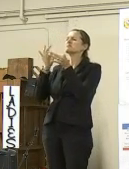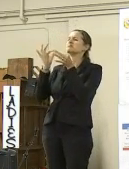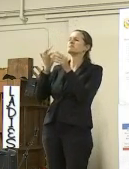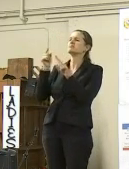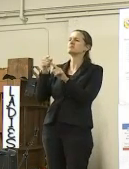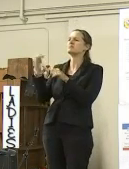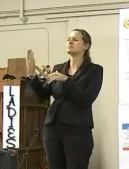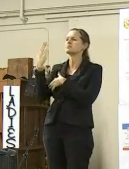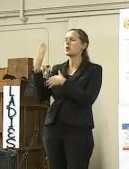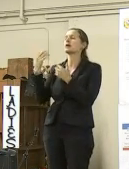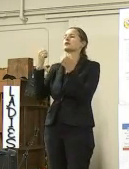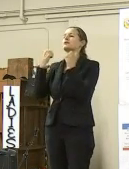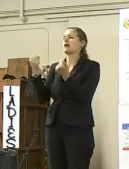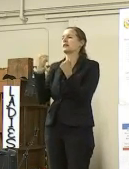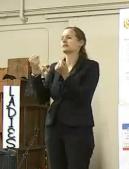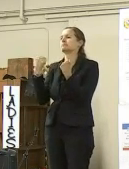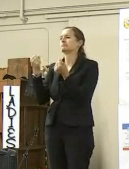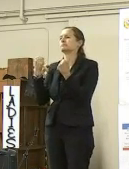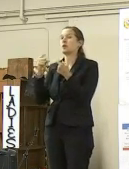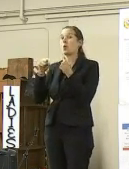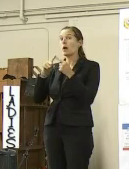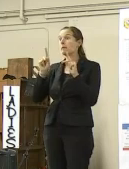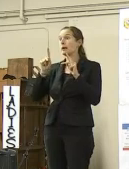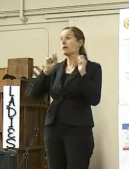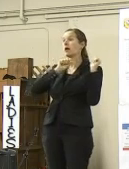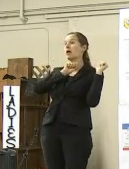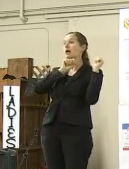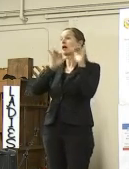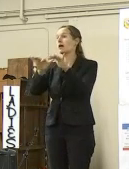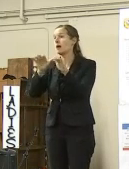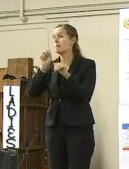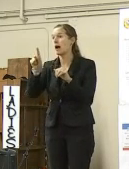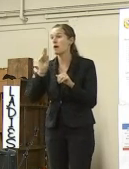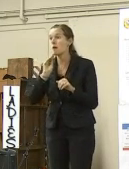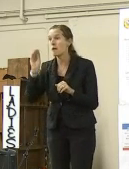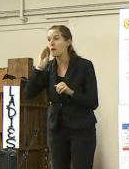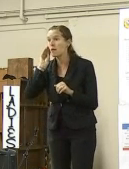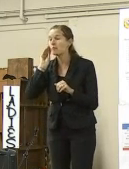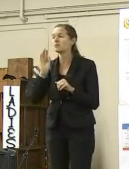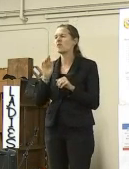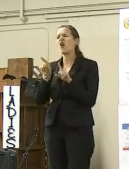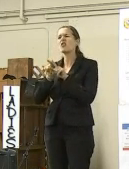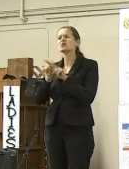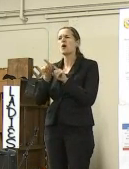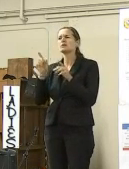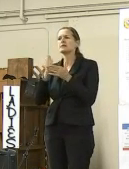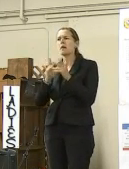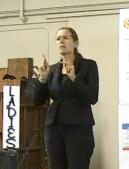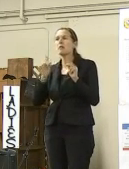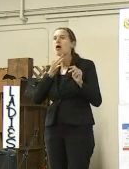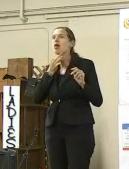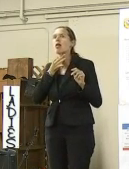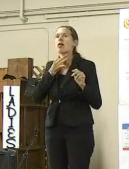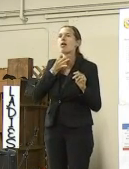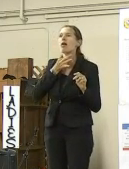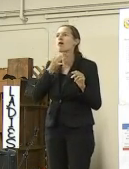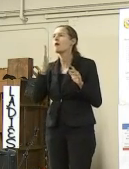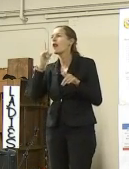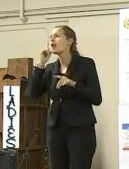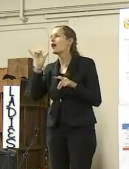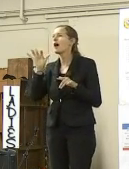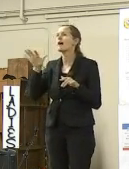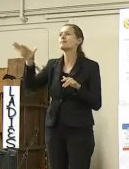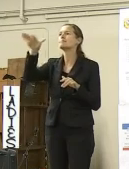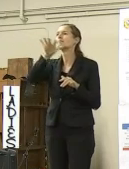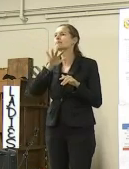is driving. As we start to repopulate areas, as well as curiosity is regarding some of the wildfires,